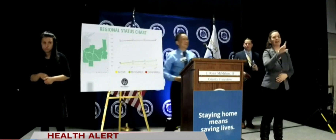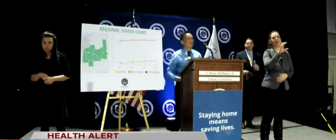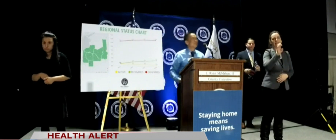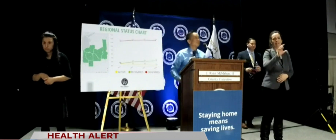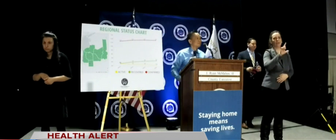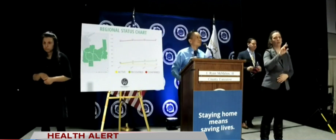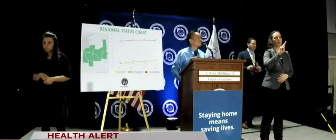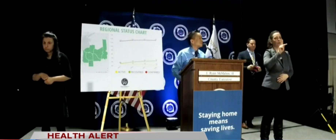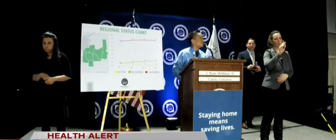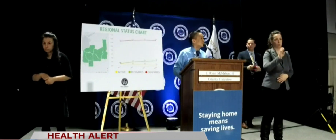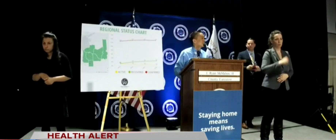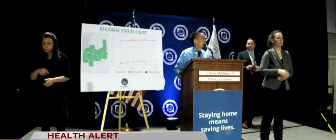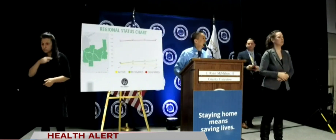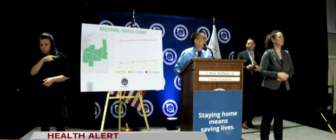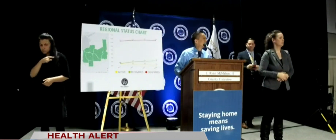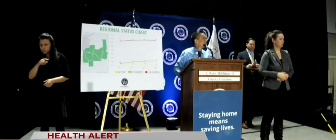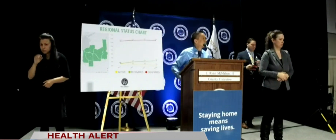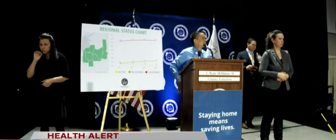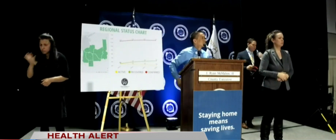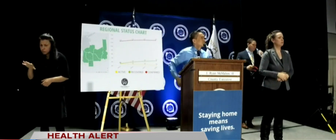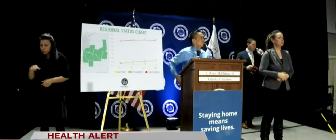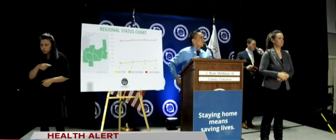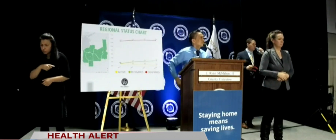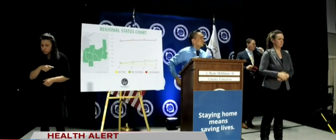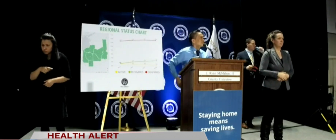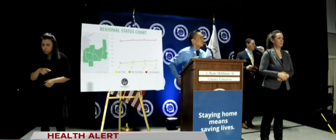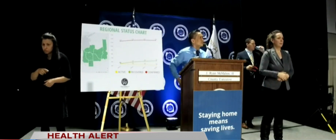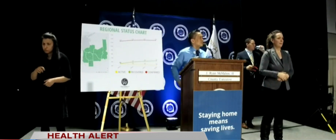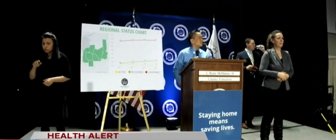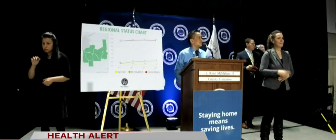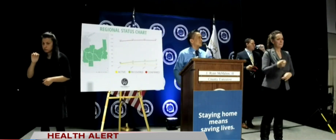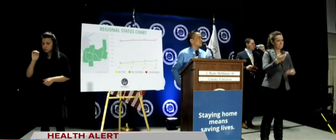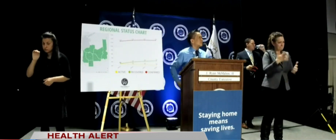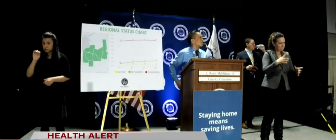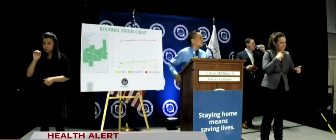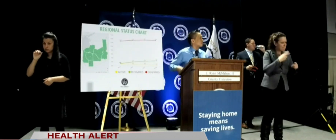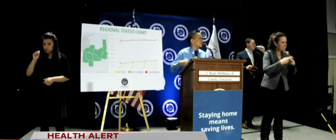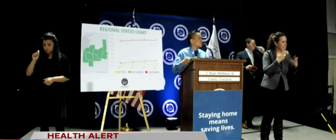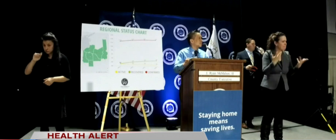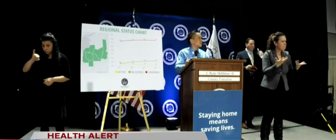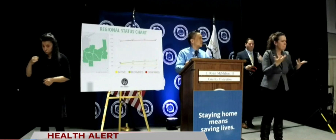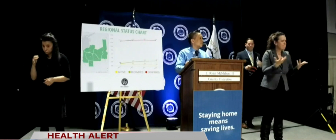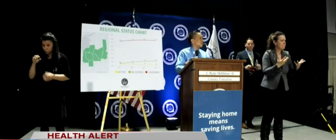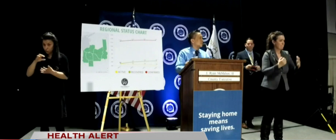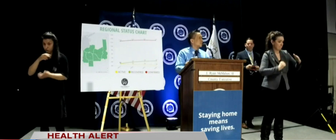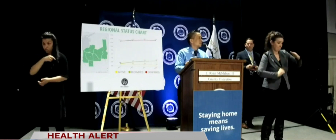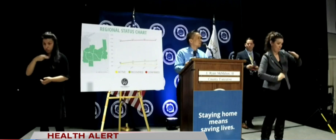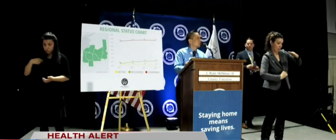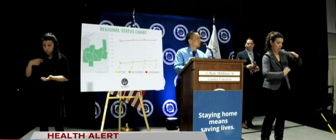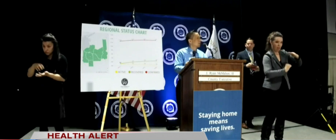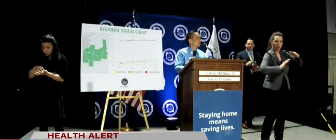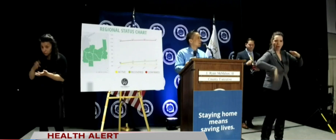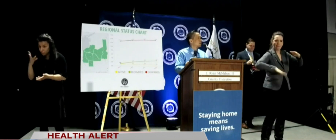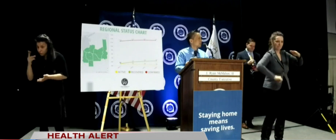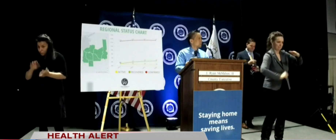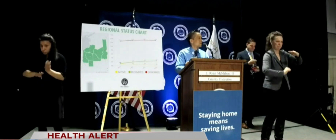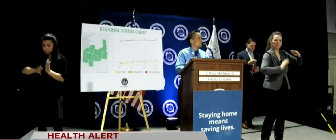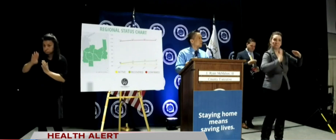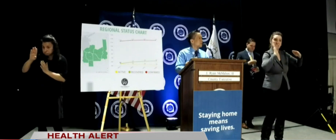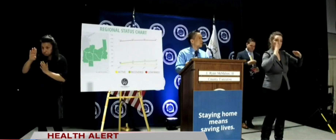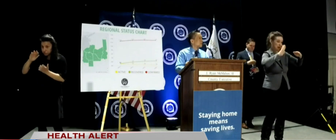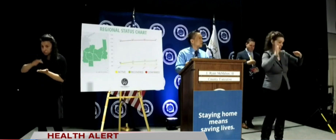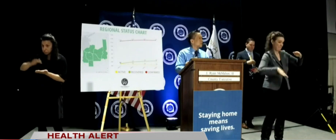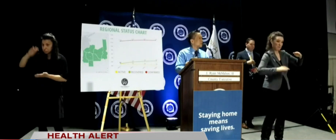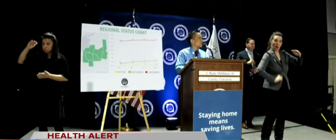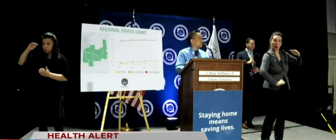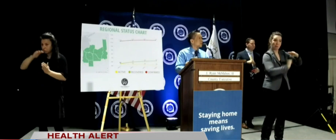You mentioned from what you're seeing at St. Joe's that we are past the peak, and you have a lot of bed capacity.